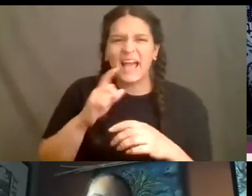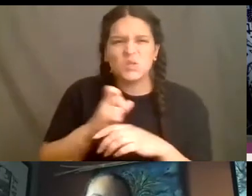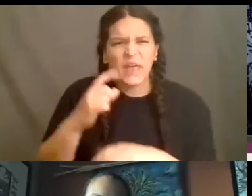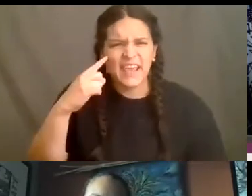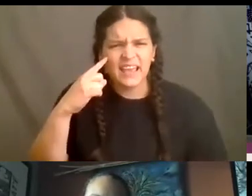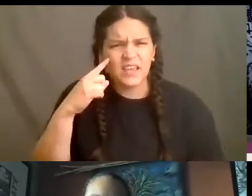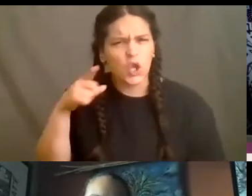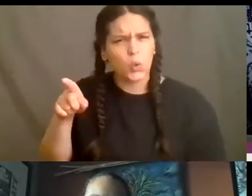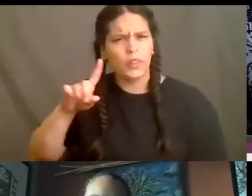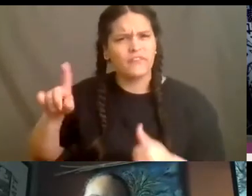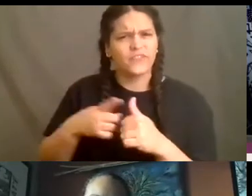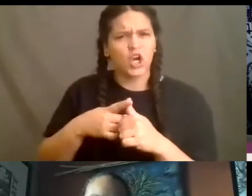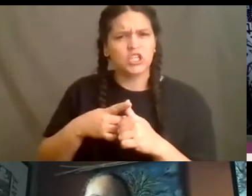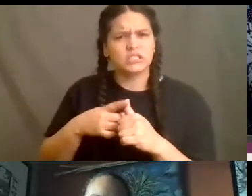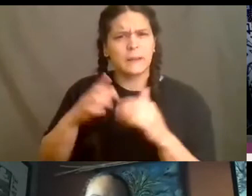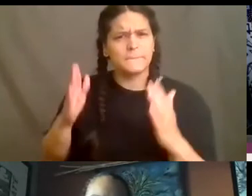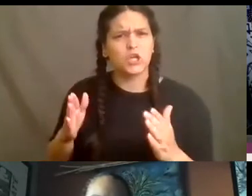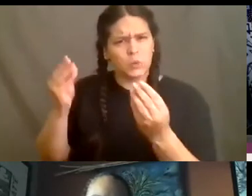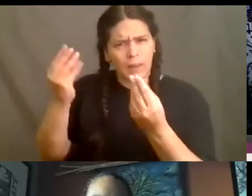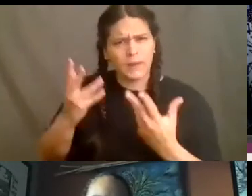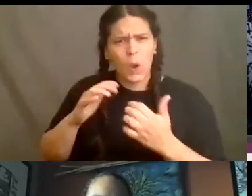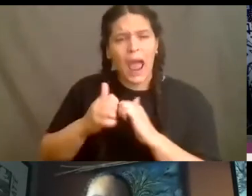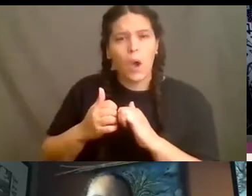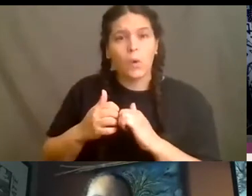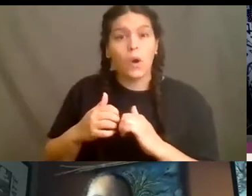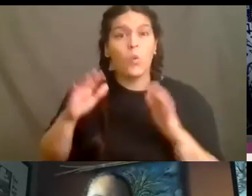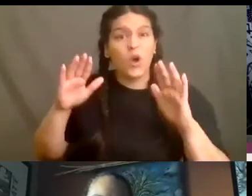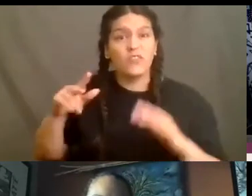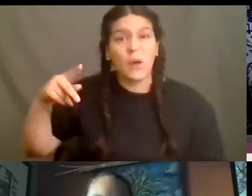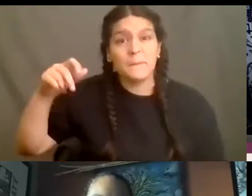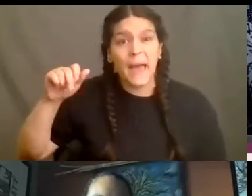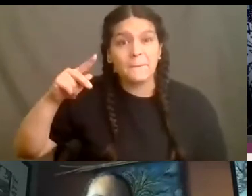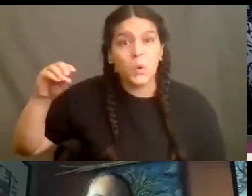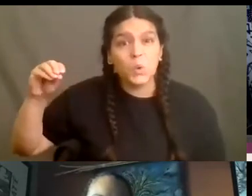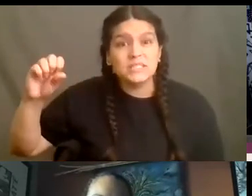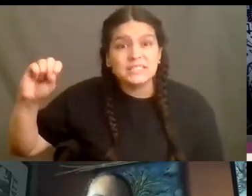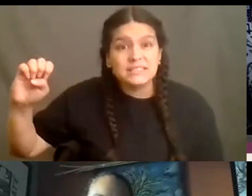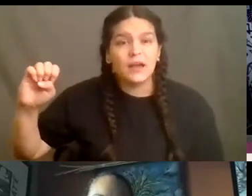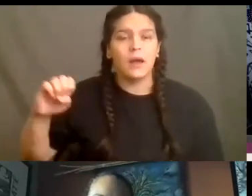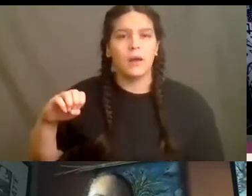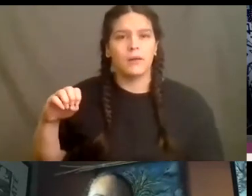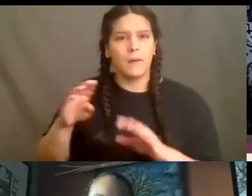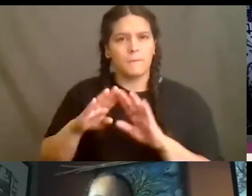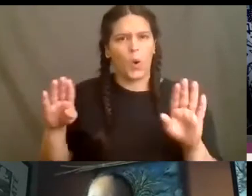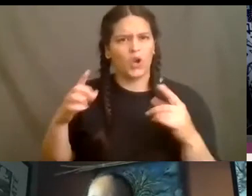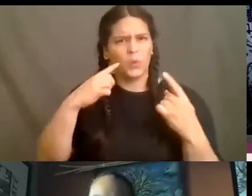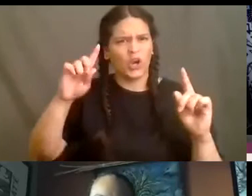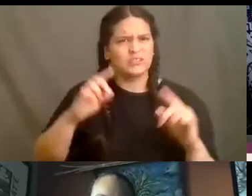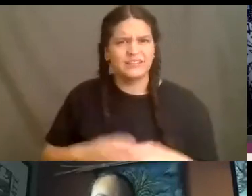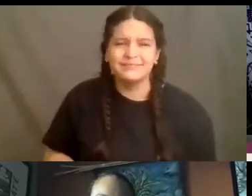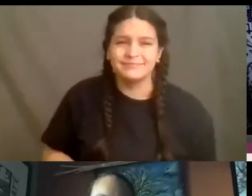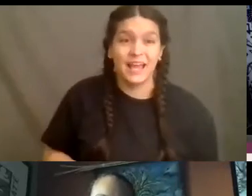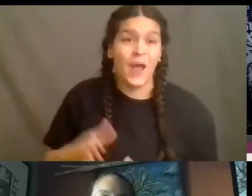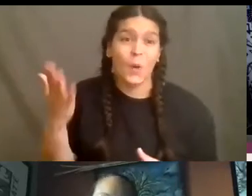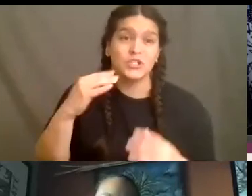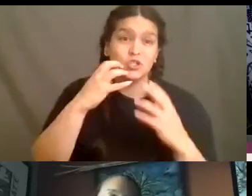were the first one to let me know how the wonderful papoose board worked and all its meaning. So it was such a treasure. So thank you